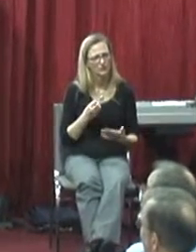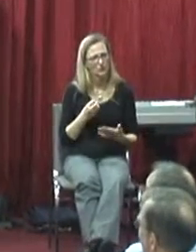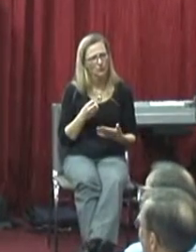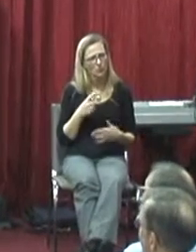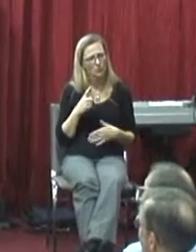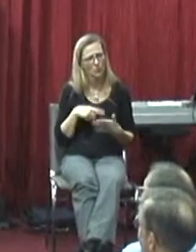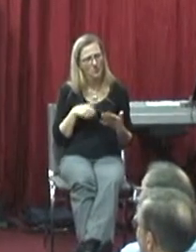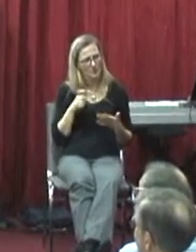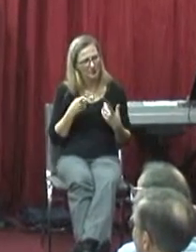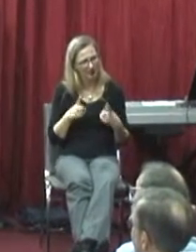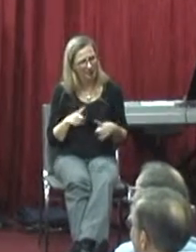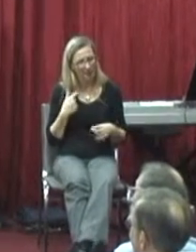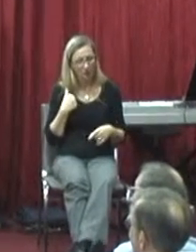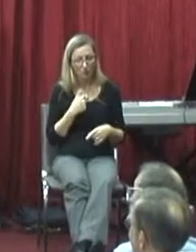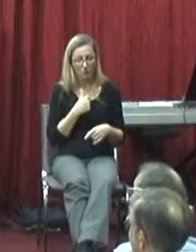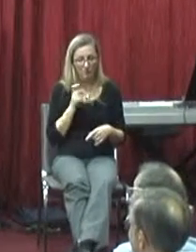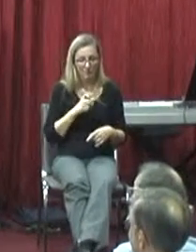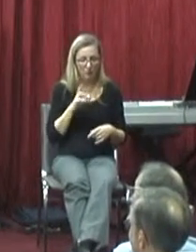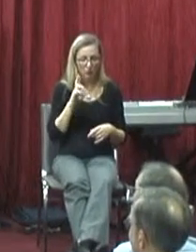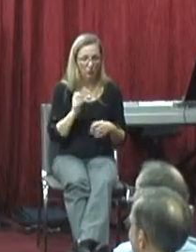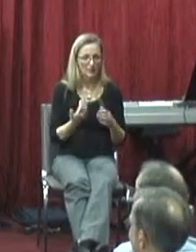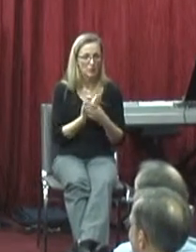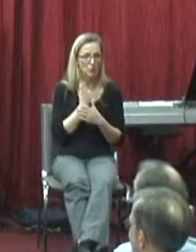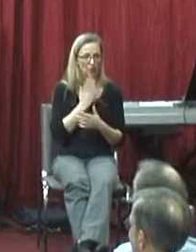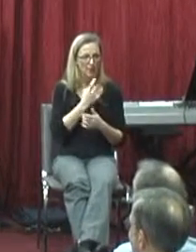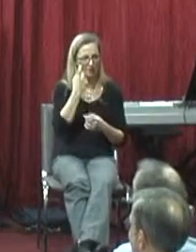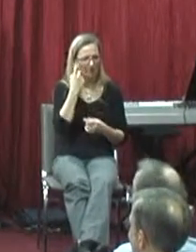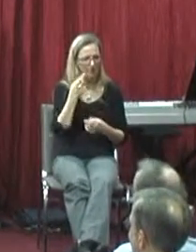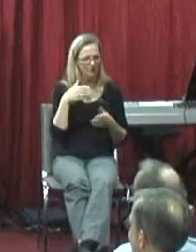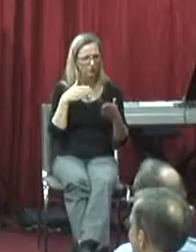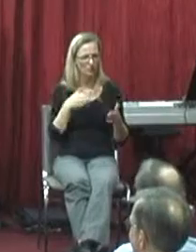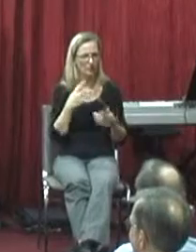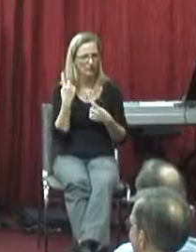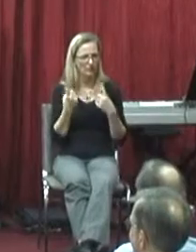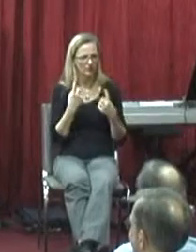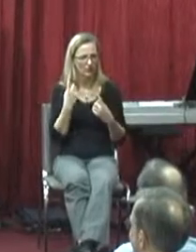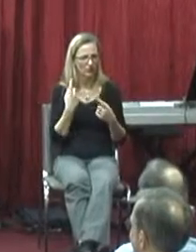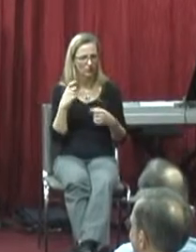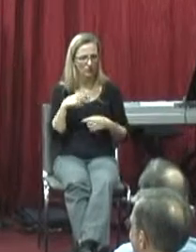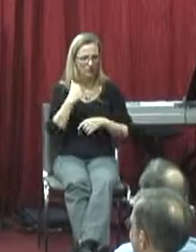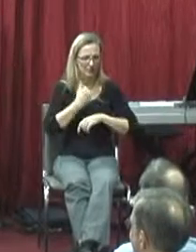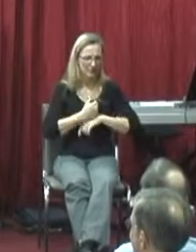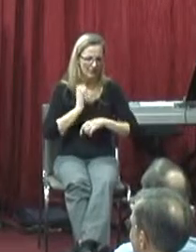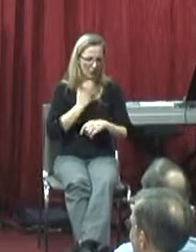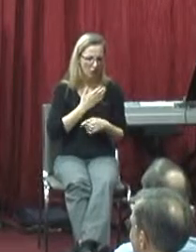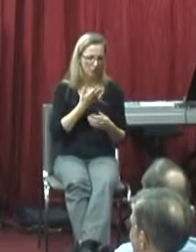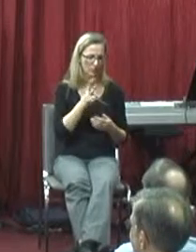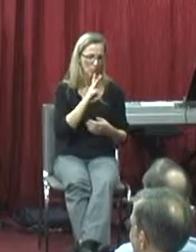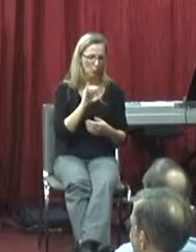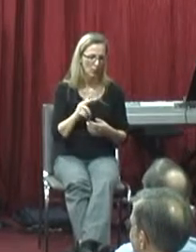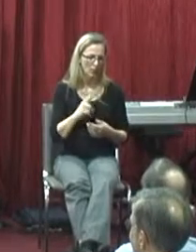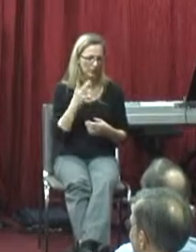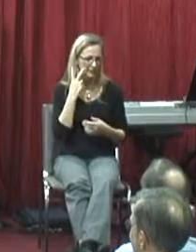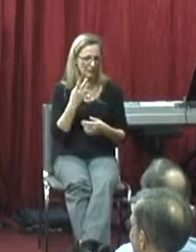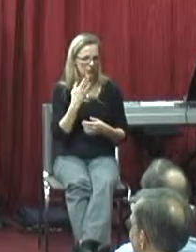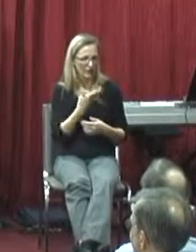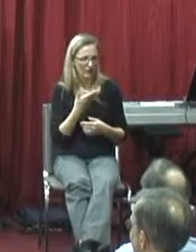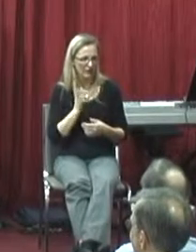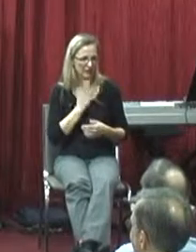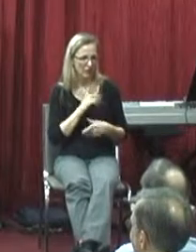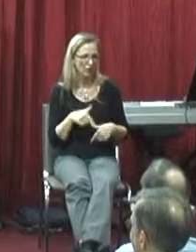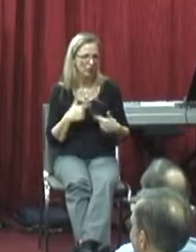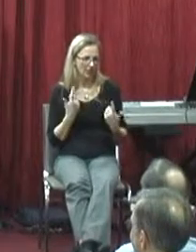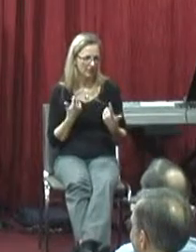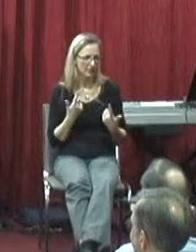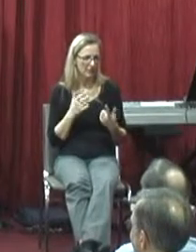is we need to renew our minds and our ways of thinking. We have to set our wills to see the good things in our lives and the circumstances as